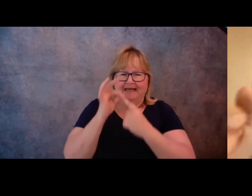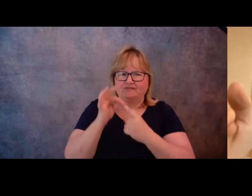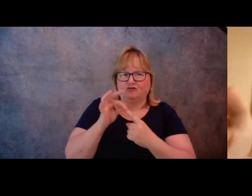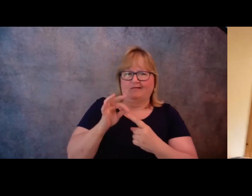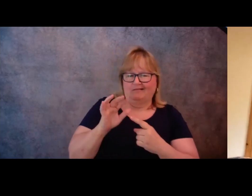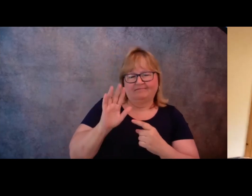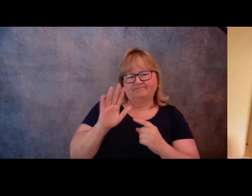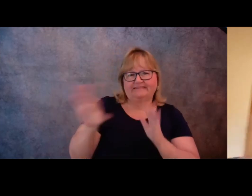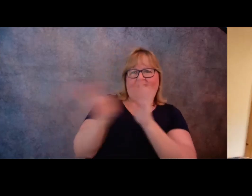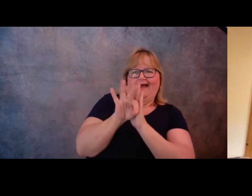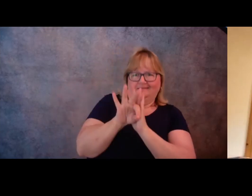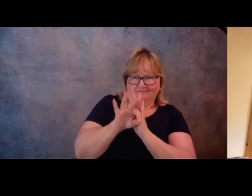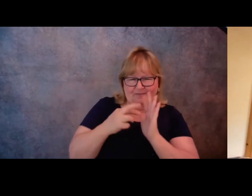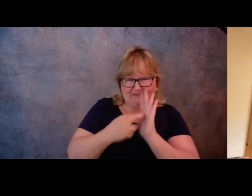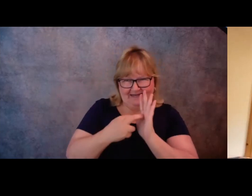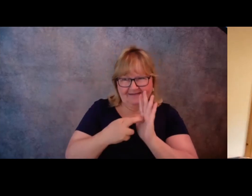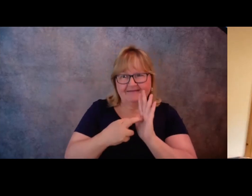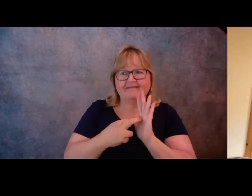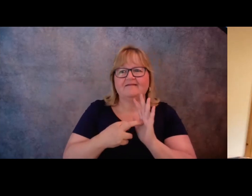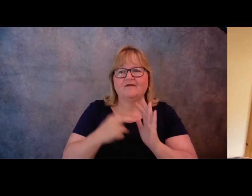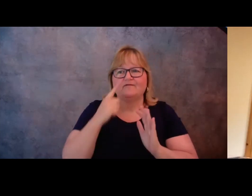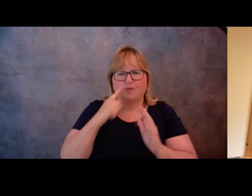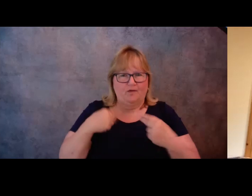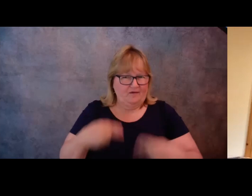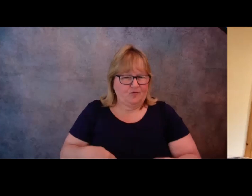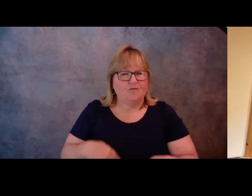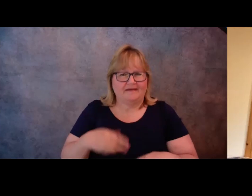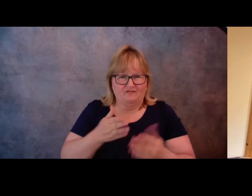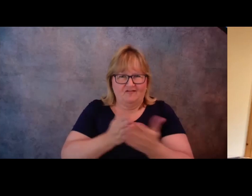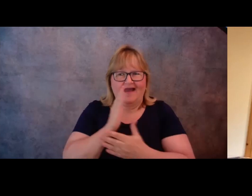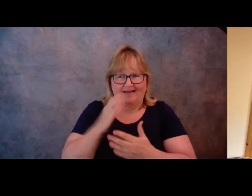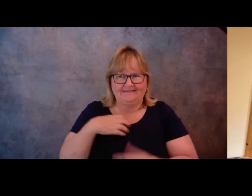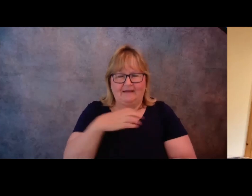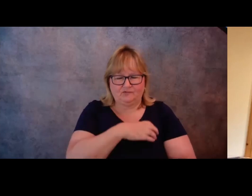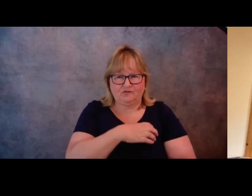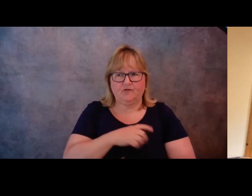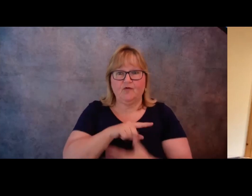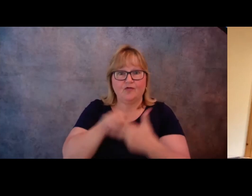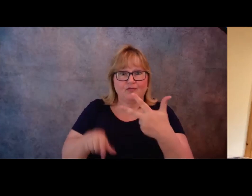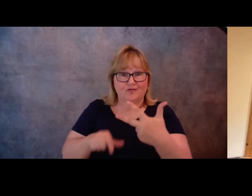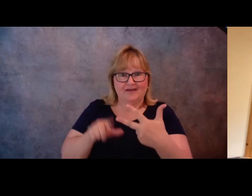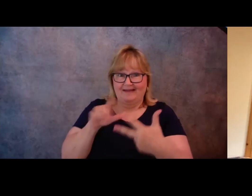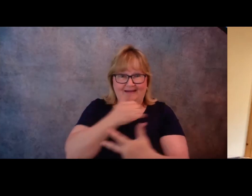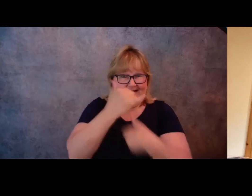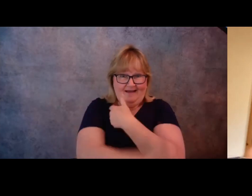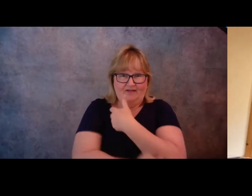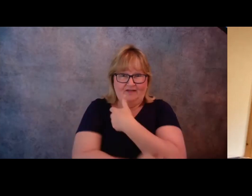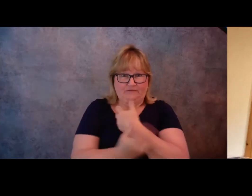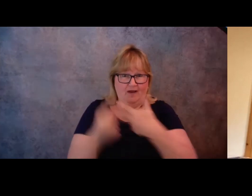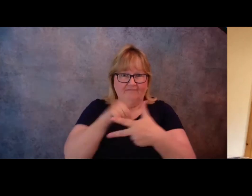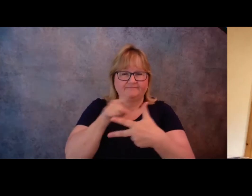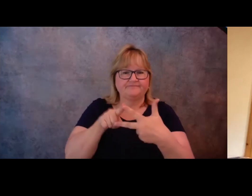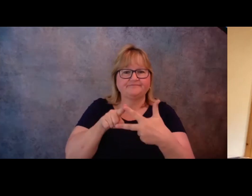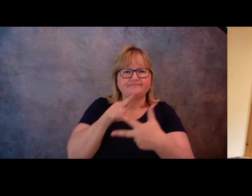to the Human Rights Council. And the 3 countries that put that forward were Mexico,